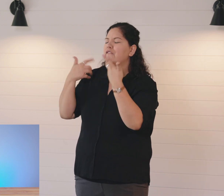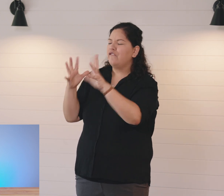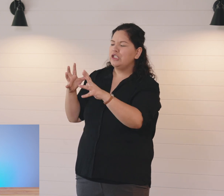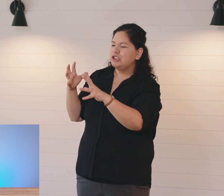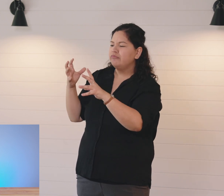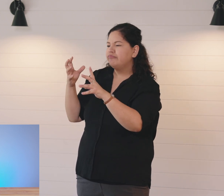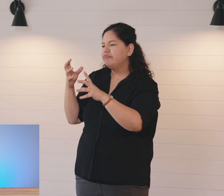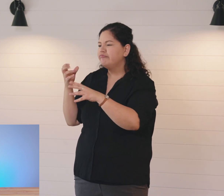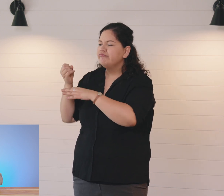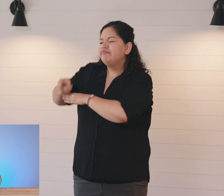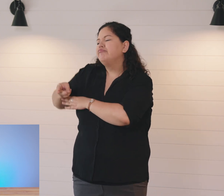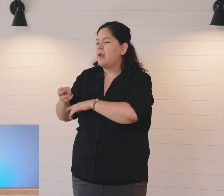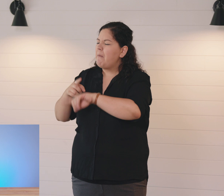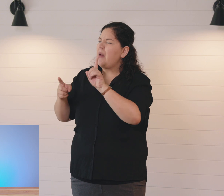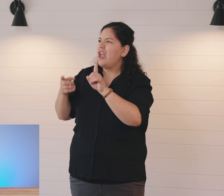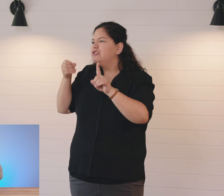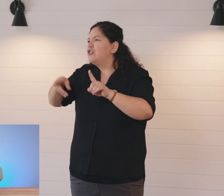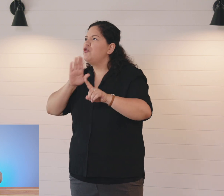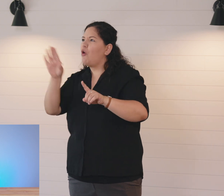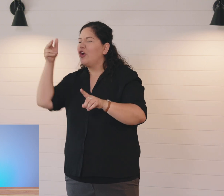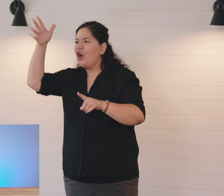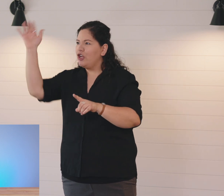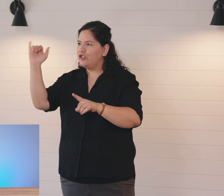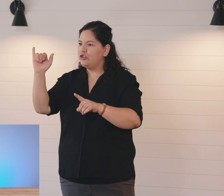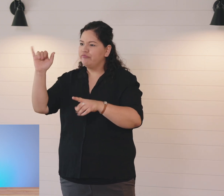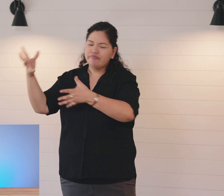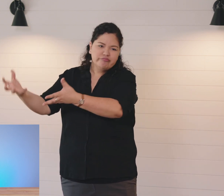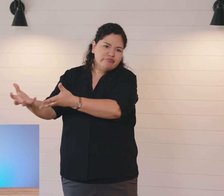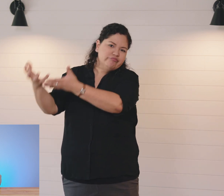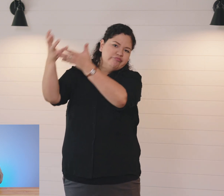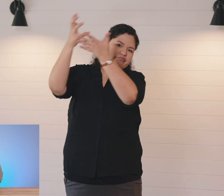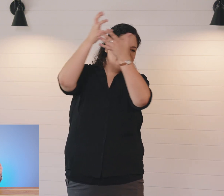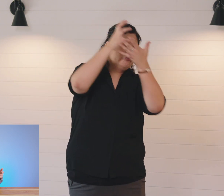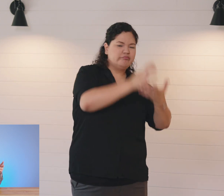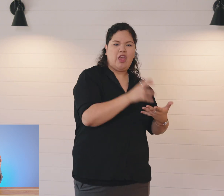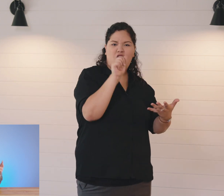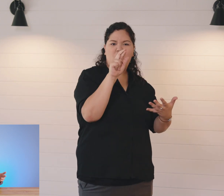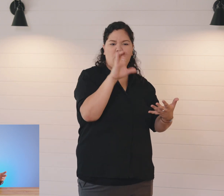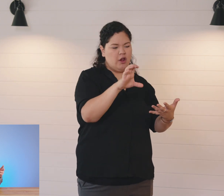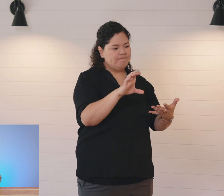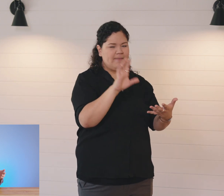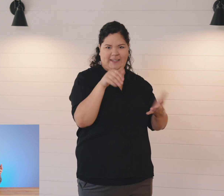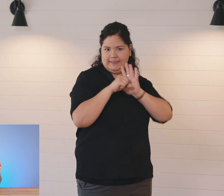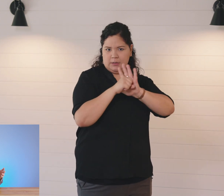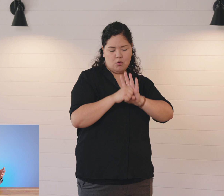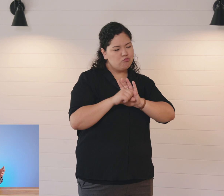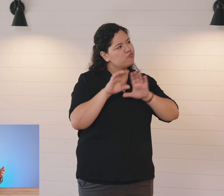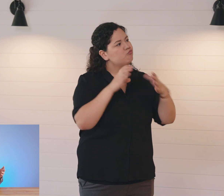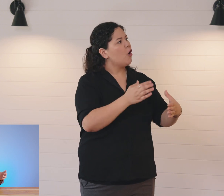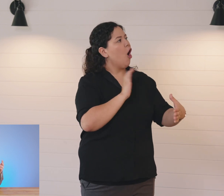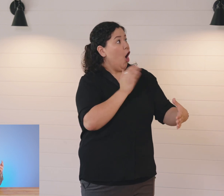we defeated your God. They took the God, Yahweh, they took his ark, they placed it at the feet of their